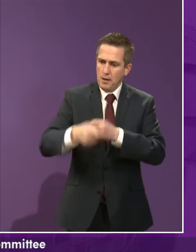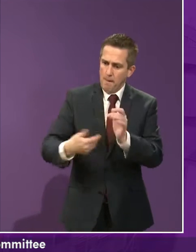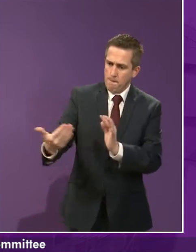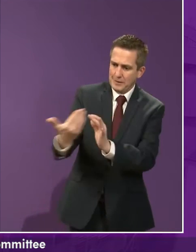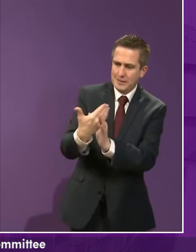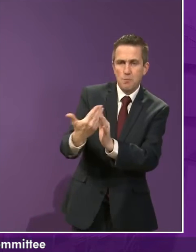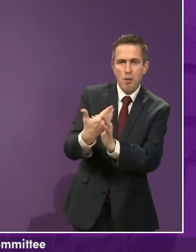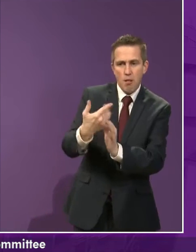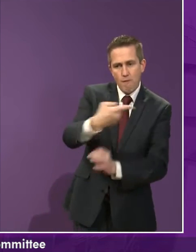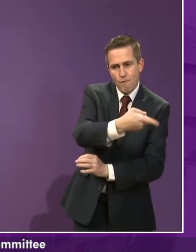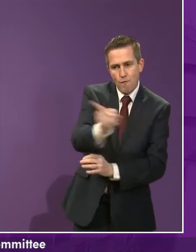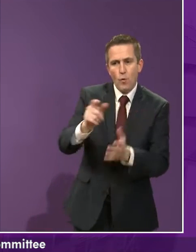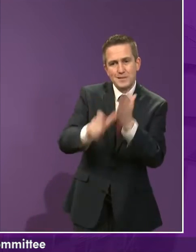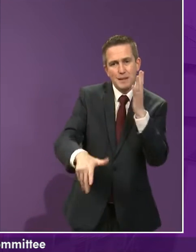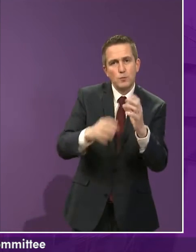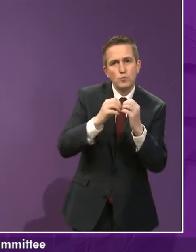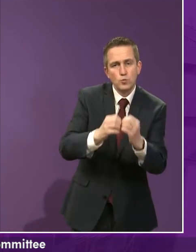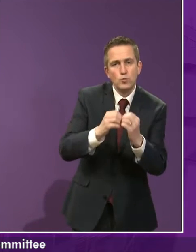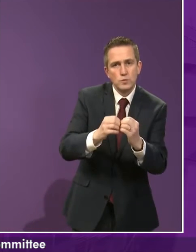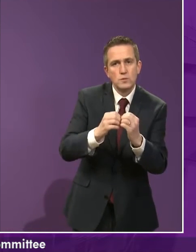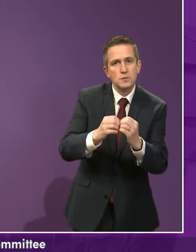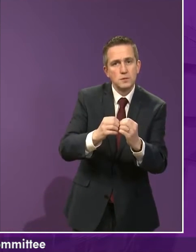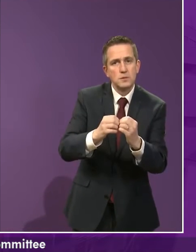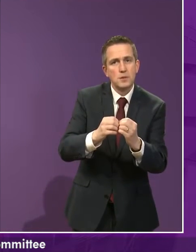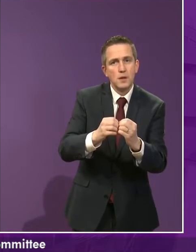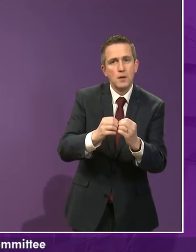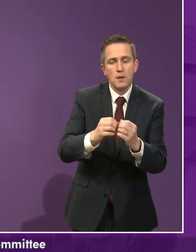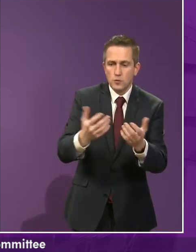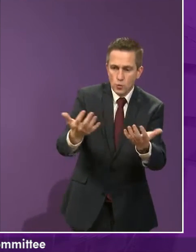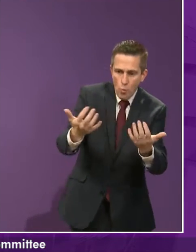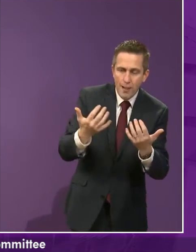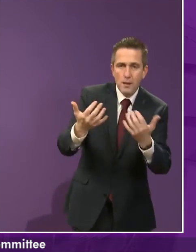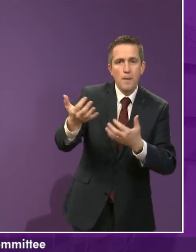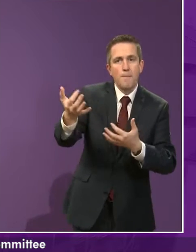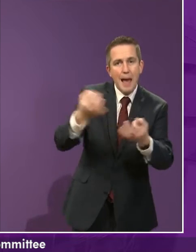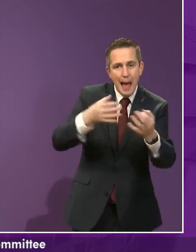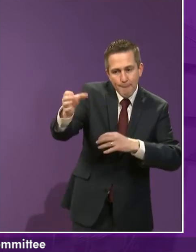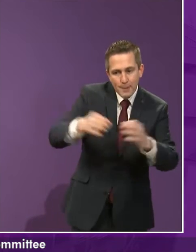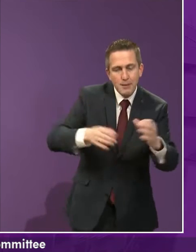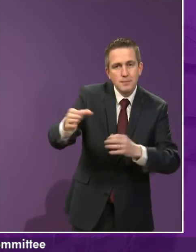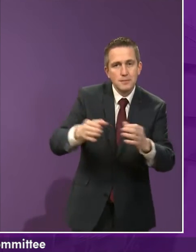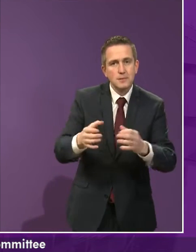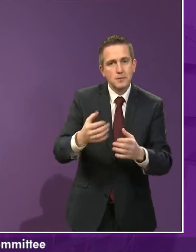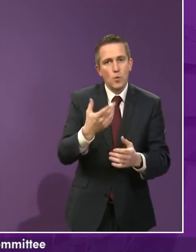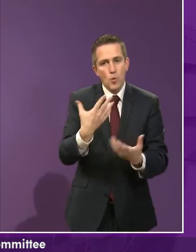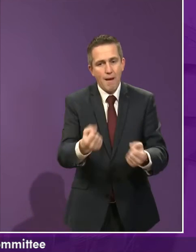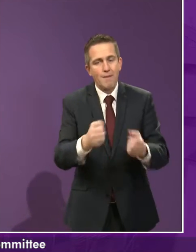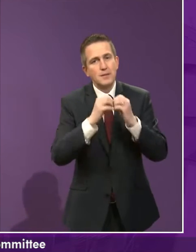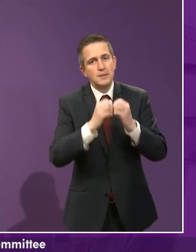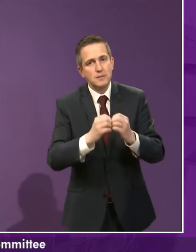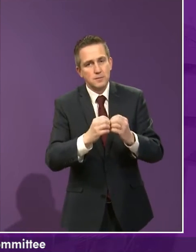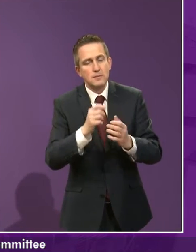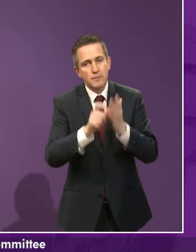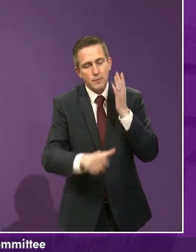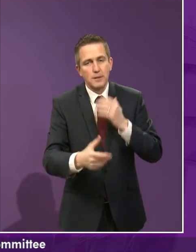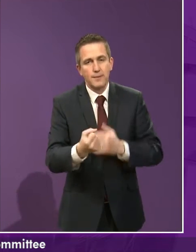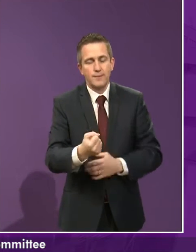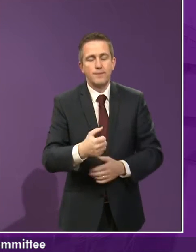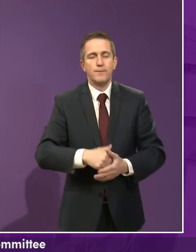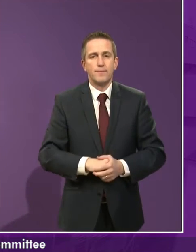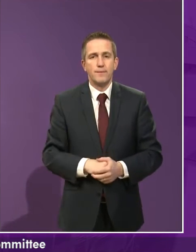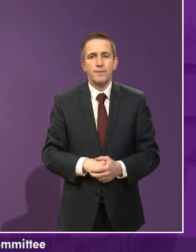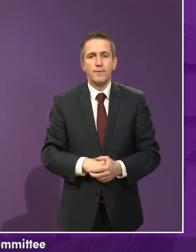accessible and to be seen to be accessible for applicants and students with disabilities. I think our challenges are that